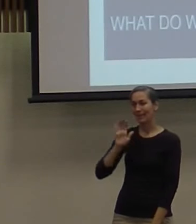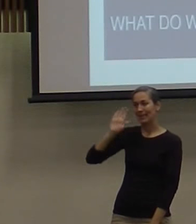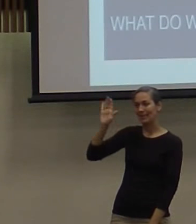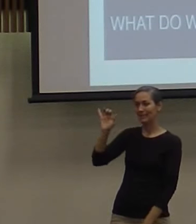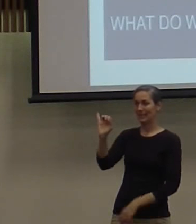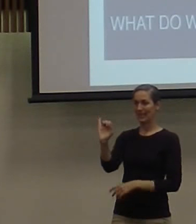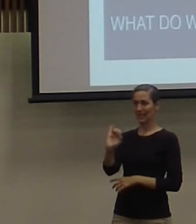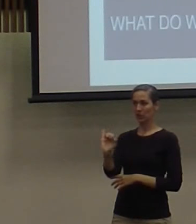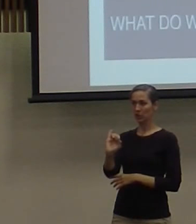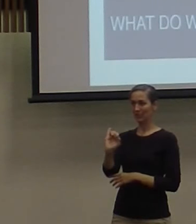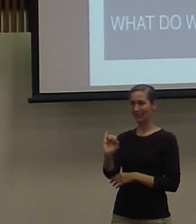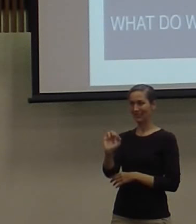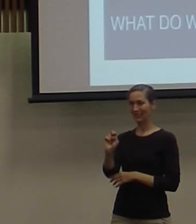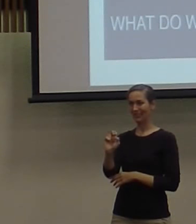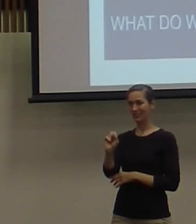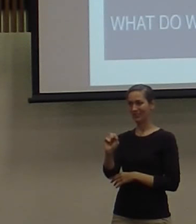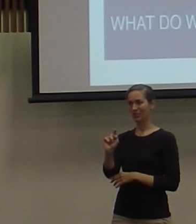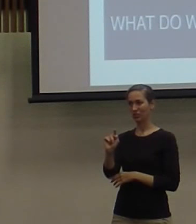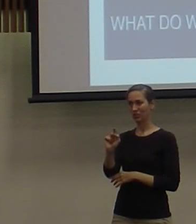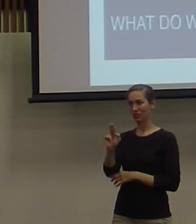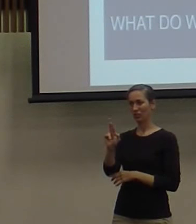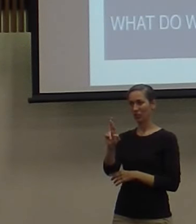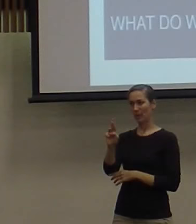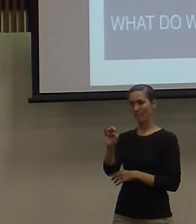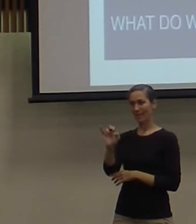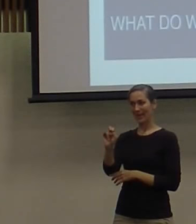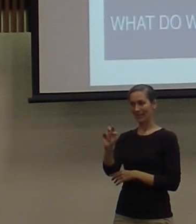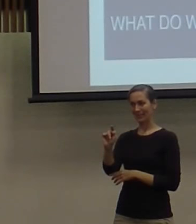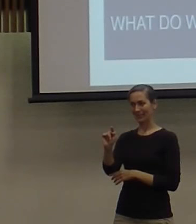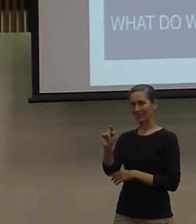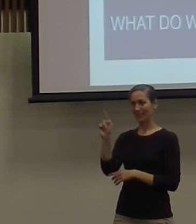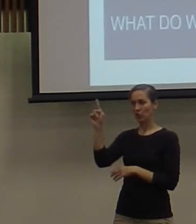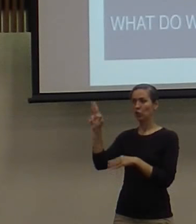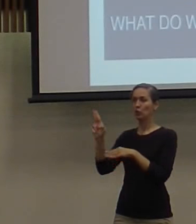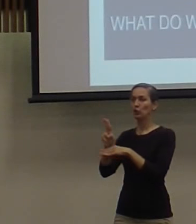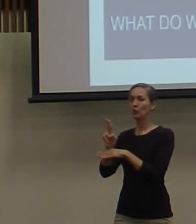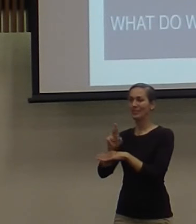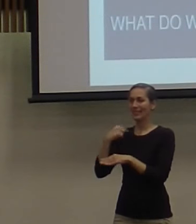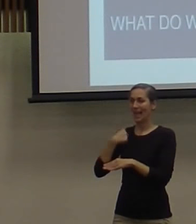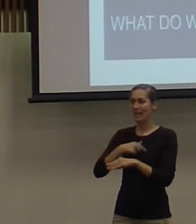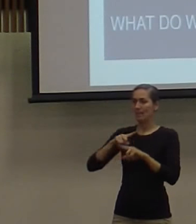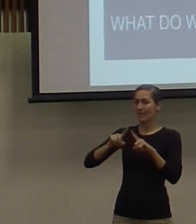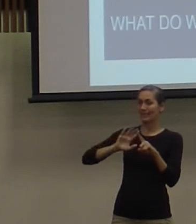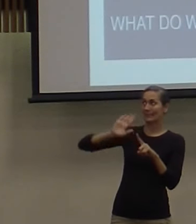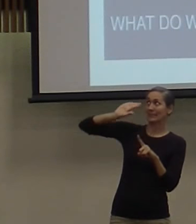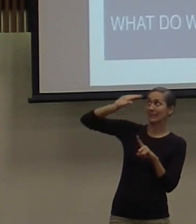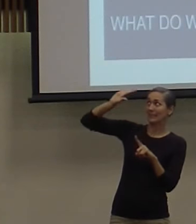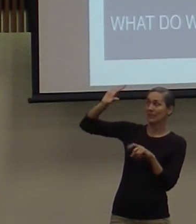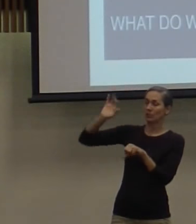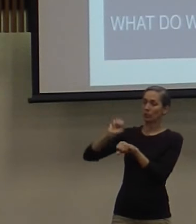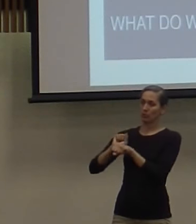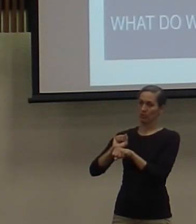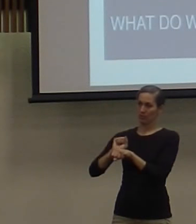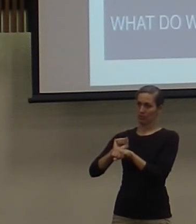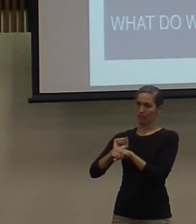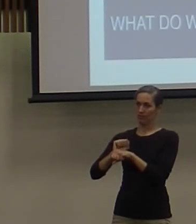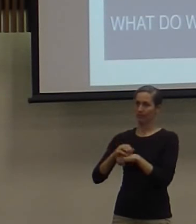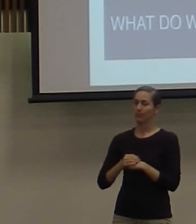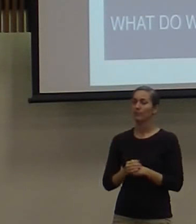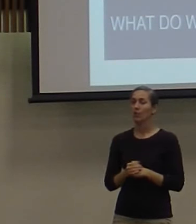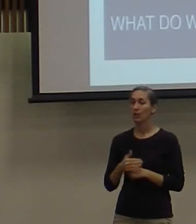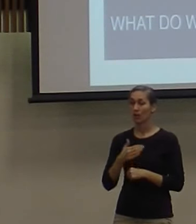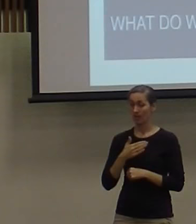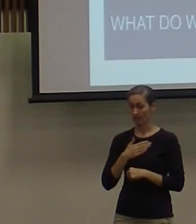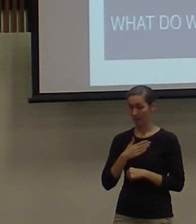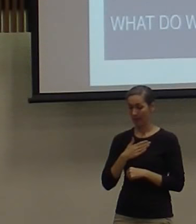is His work. And as you can see very clear that my family was the family that